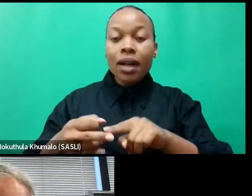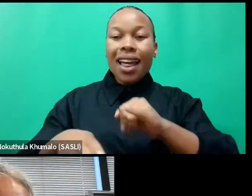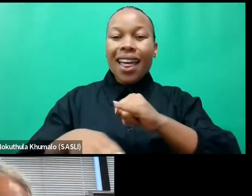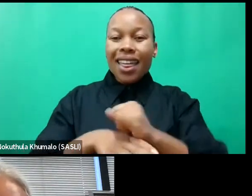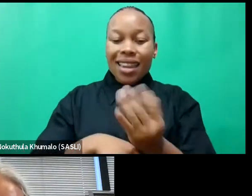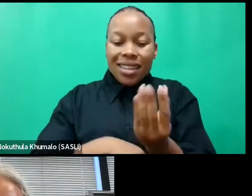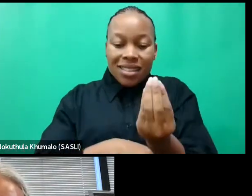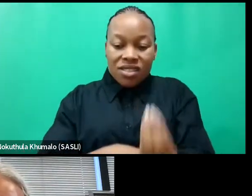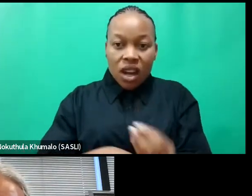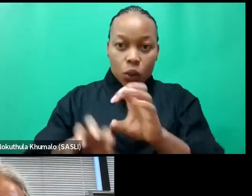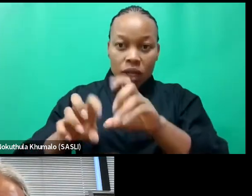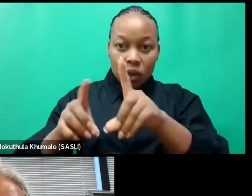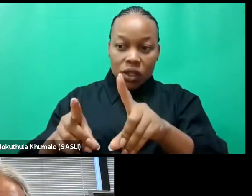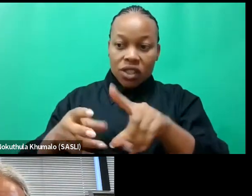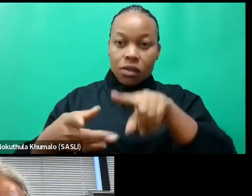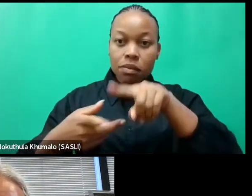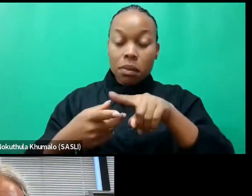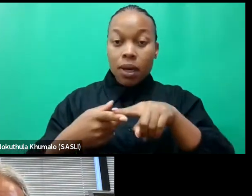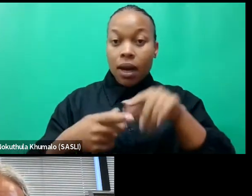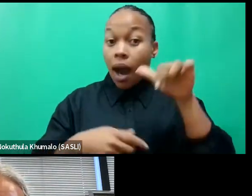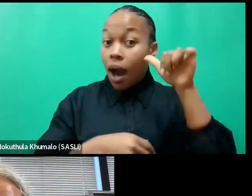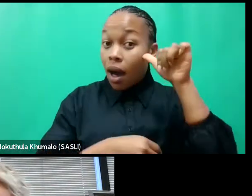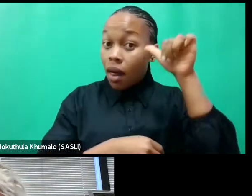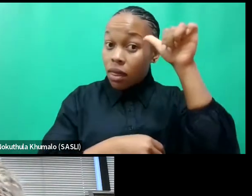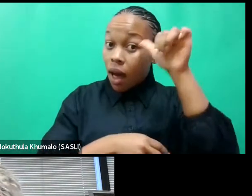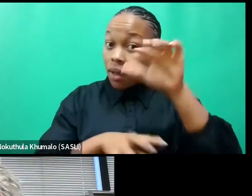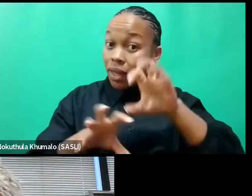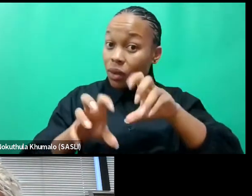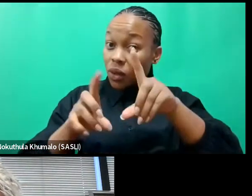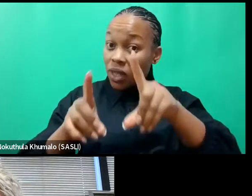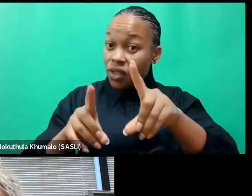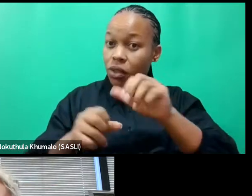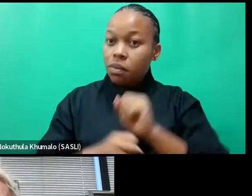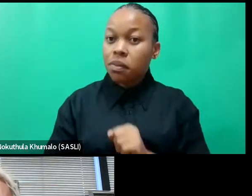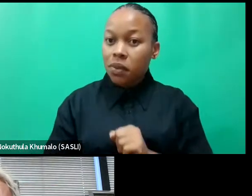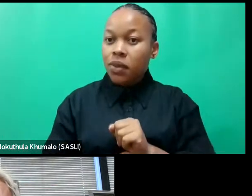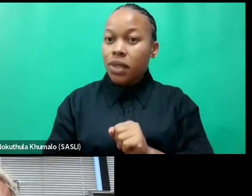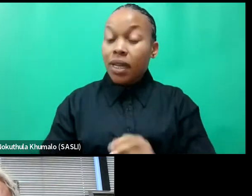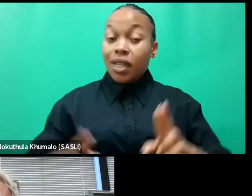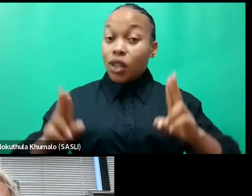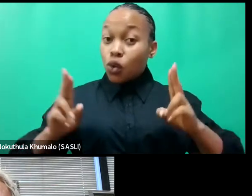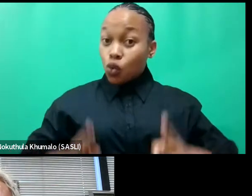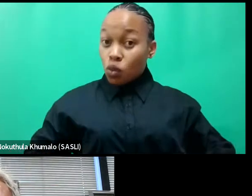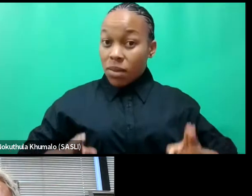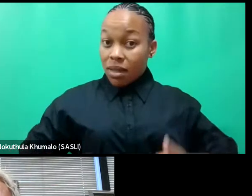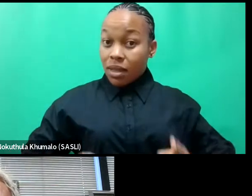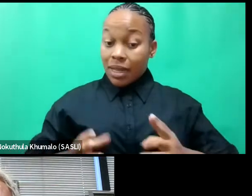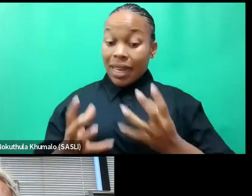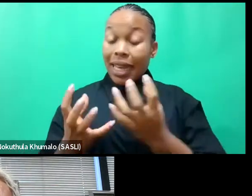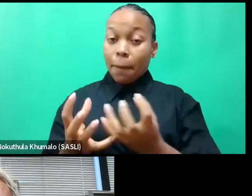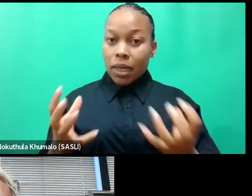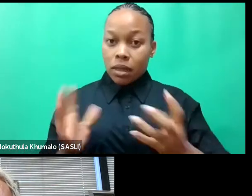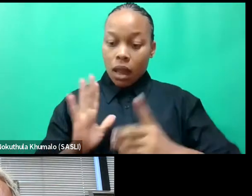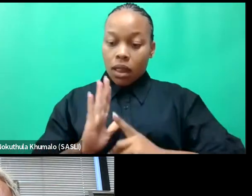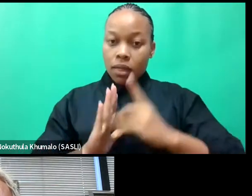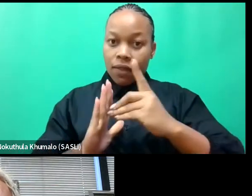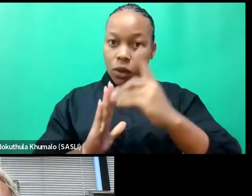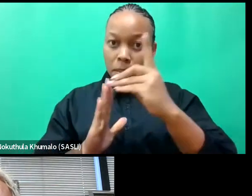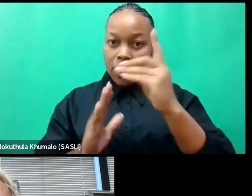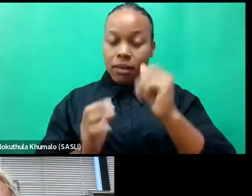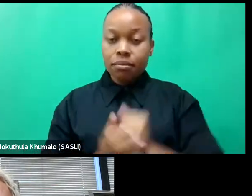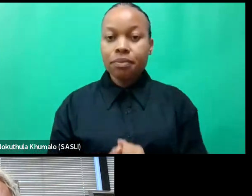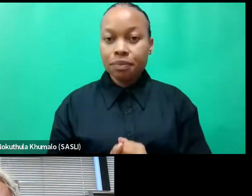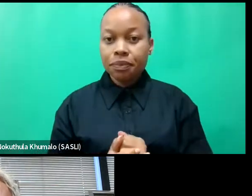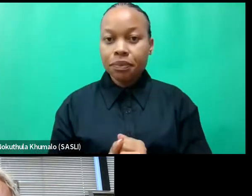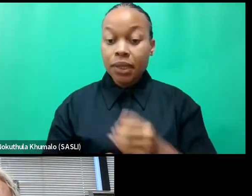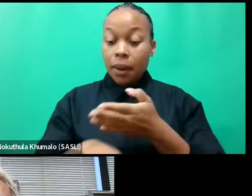adult education, and human capital development. Prior to joining the government, he